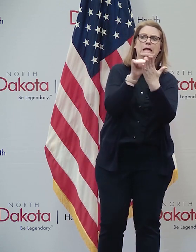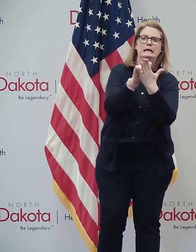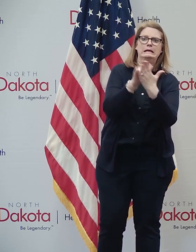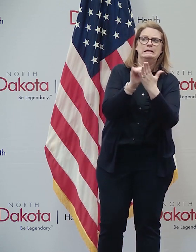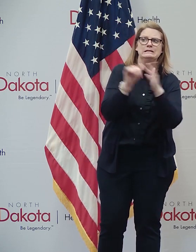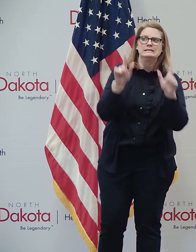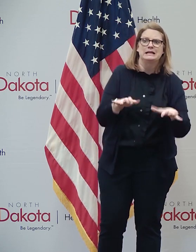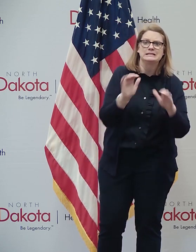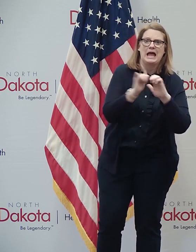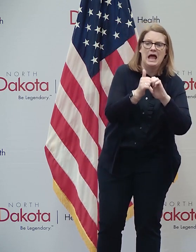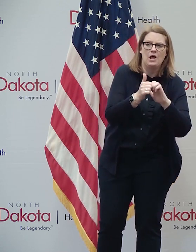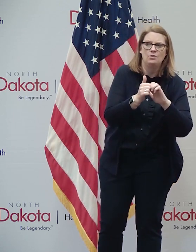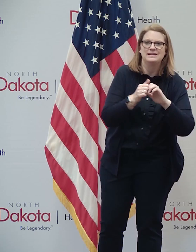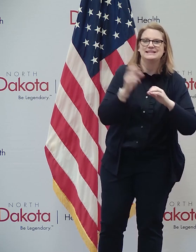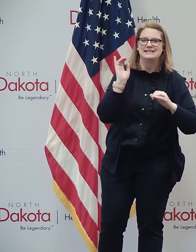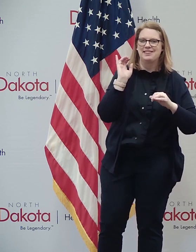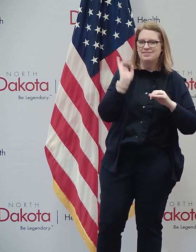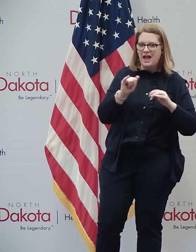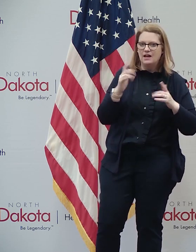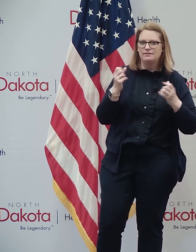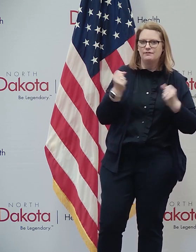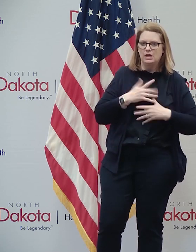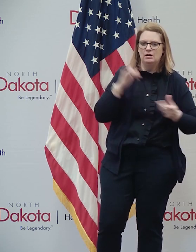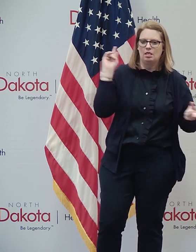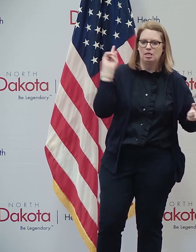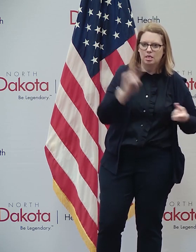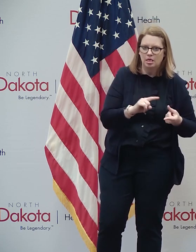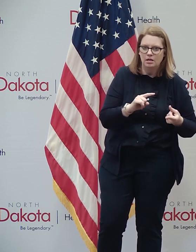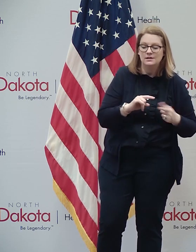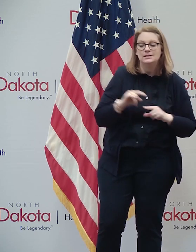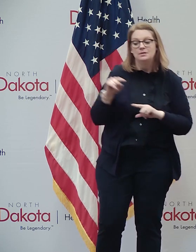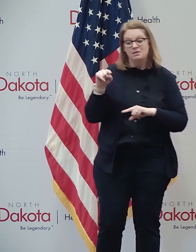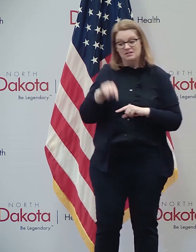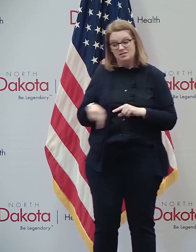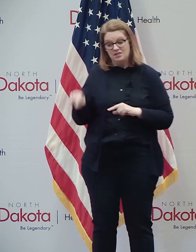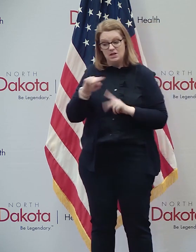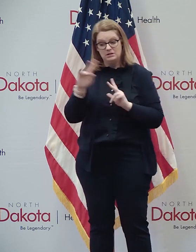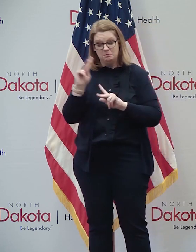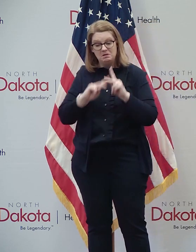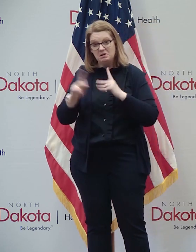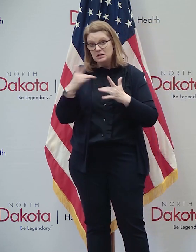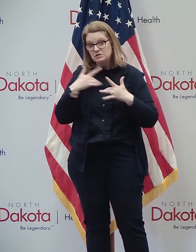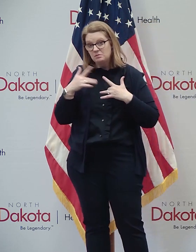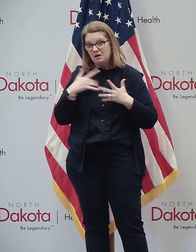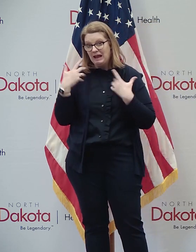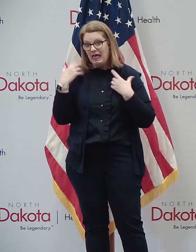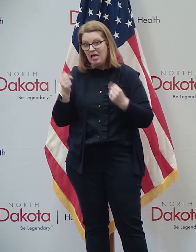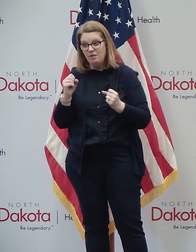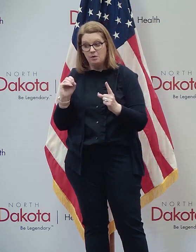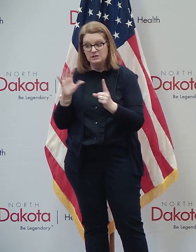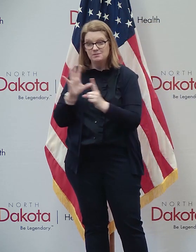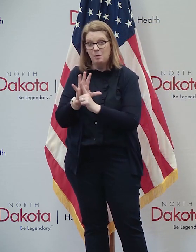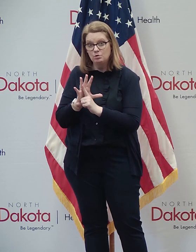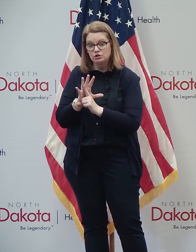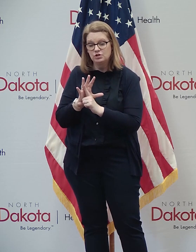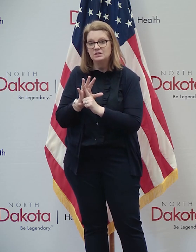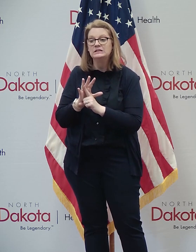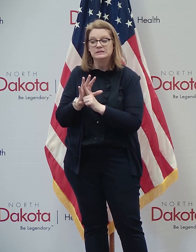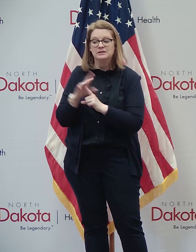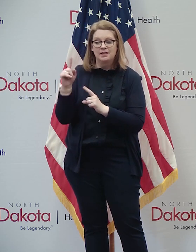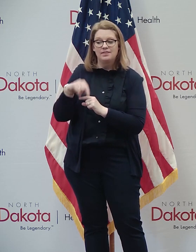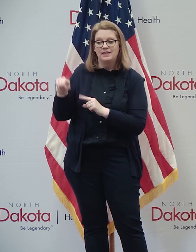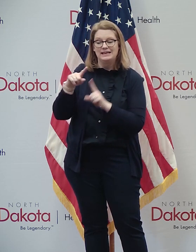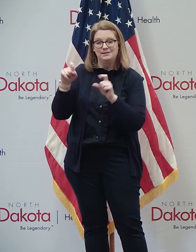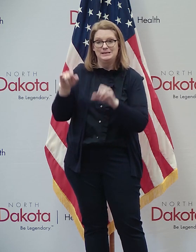from people. 3 weeks ago we had a lot of people that I put in the worried well that they were well, but